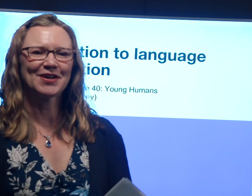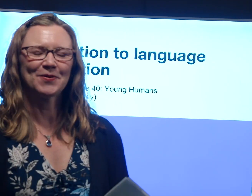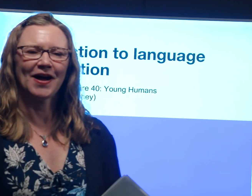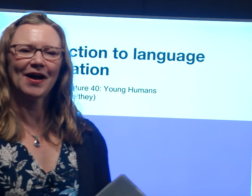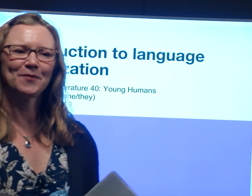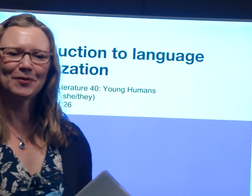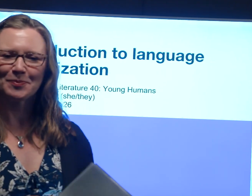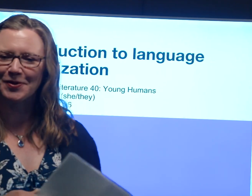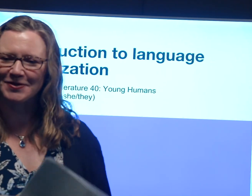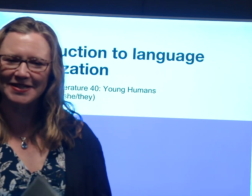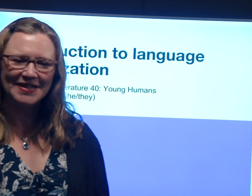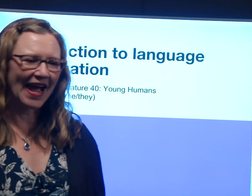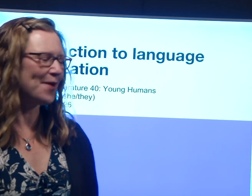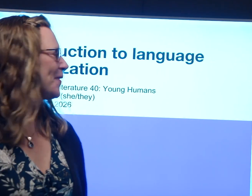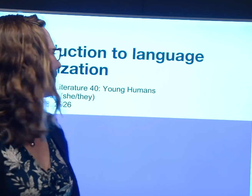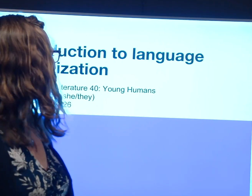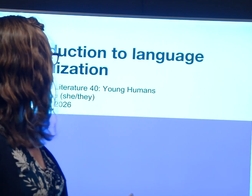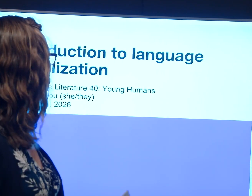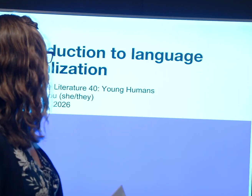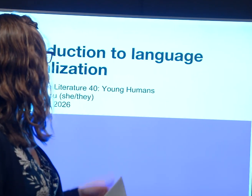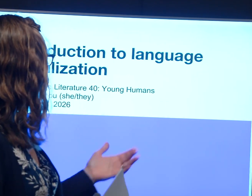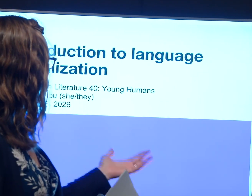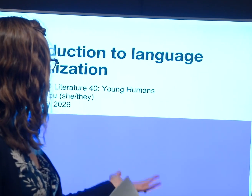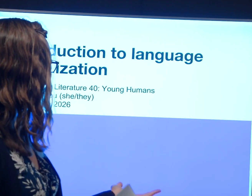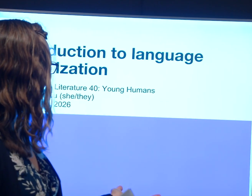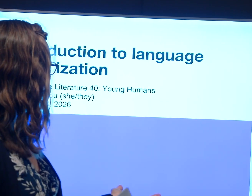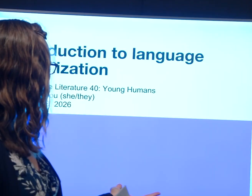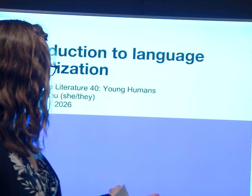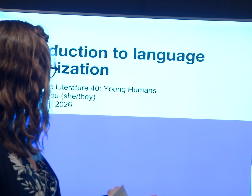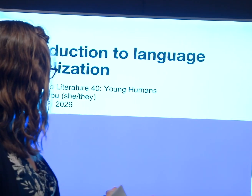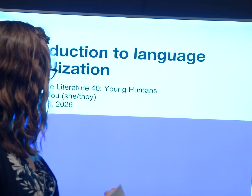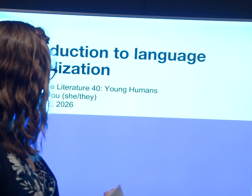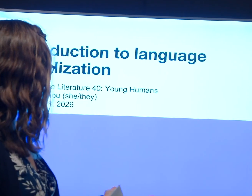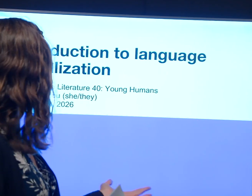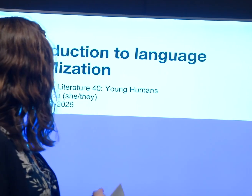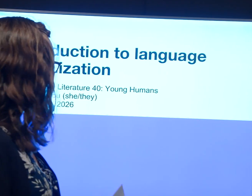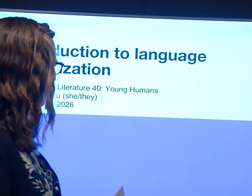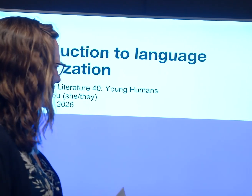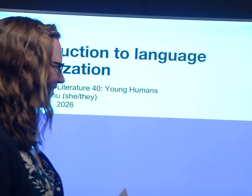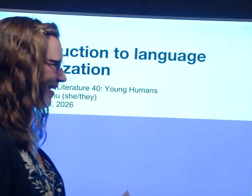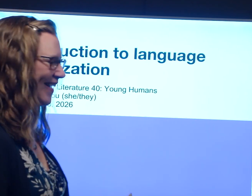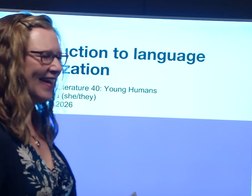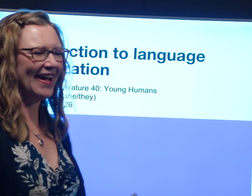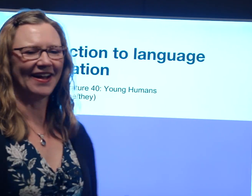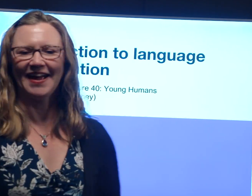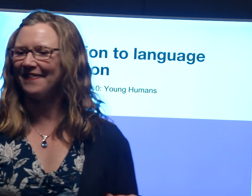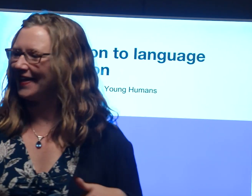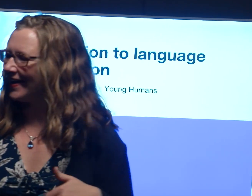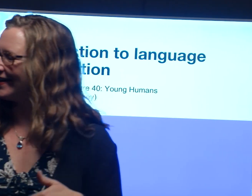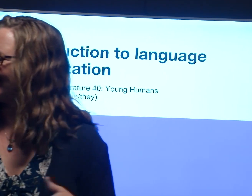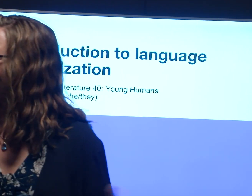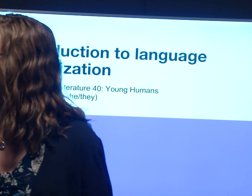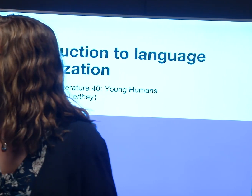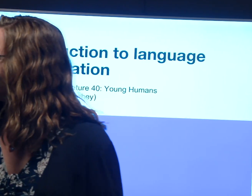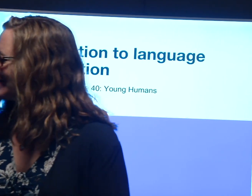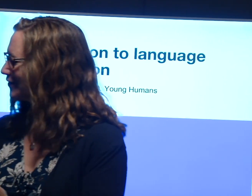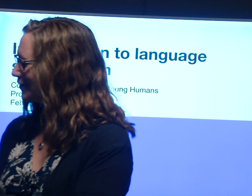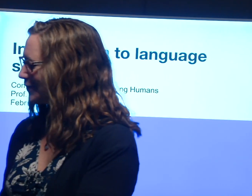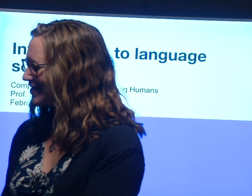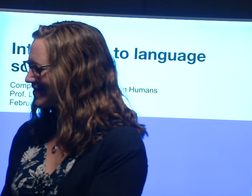So we will proceed now with Professor Hou's presentation, and then our